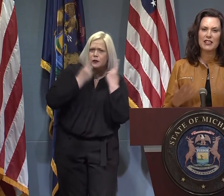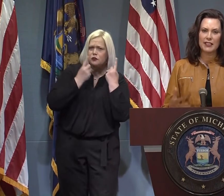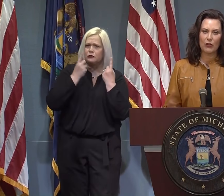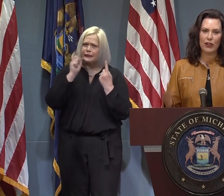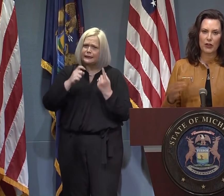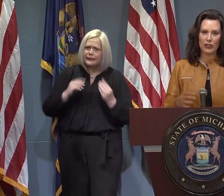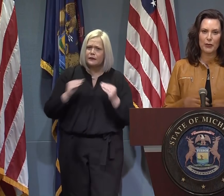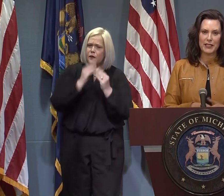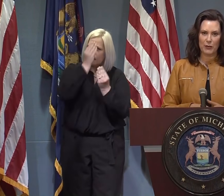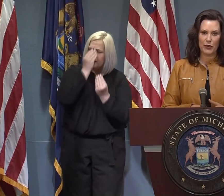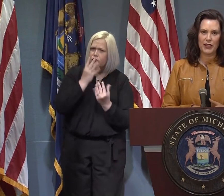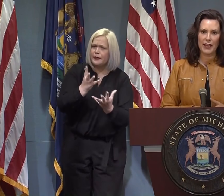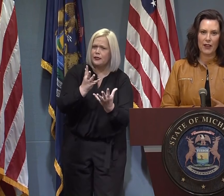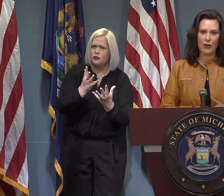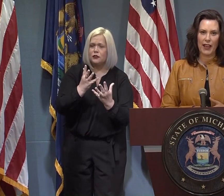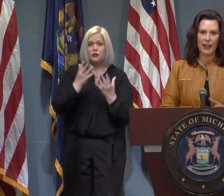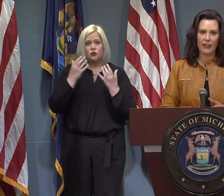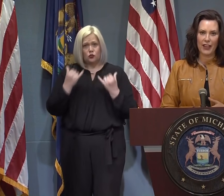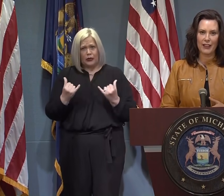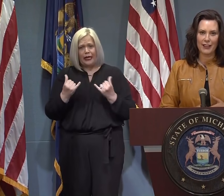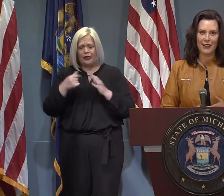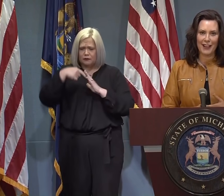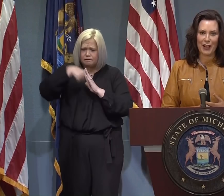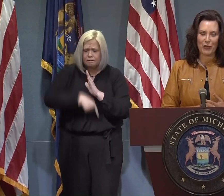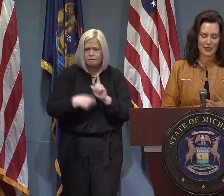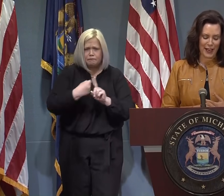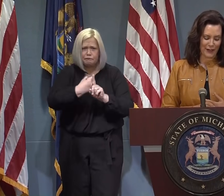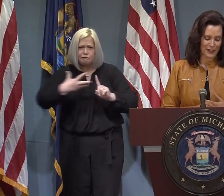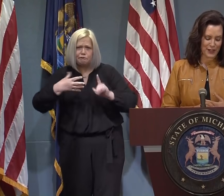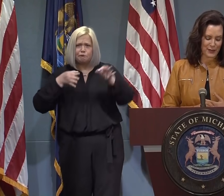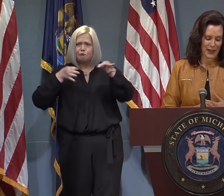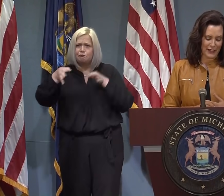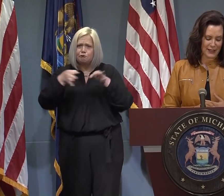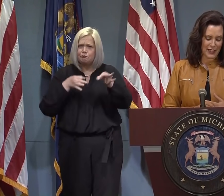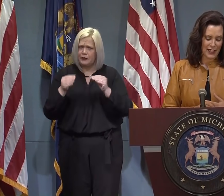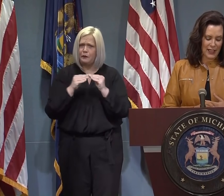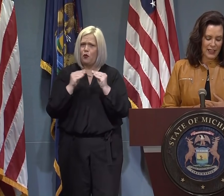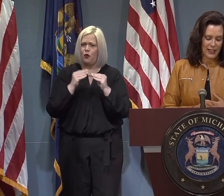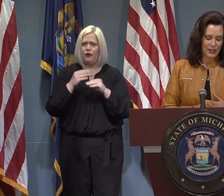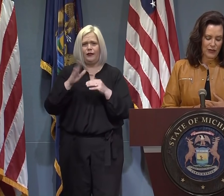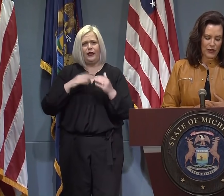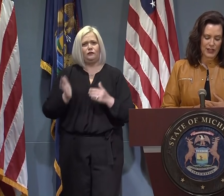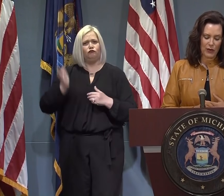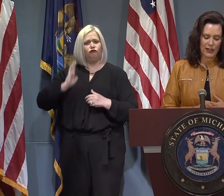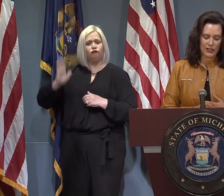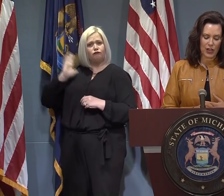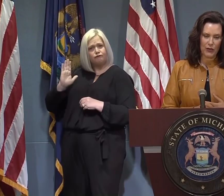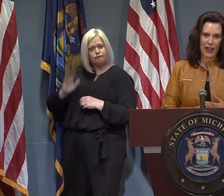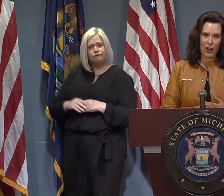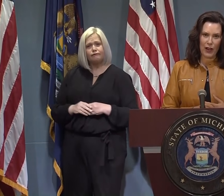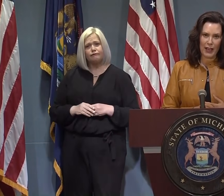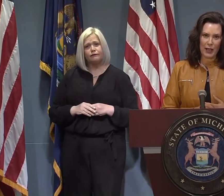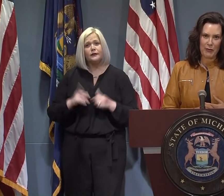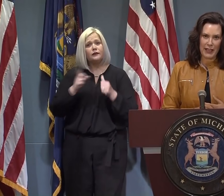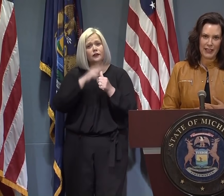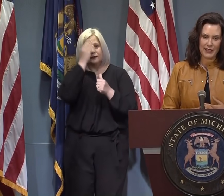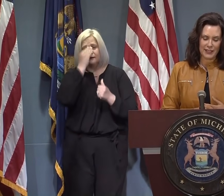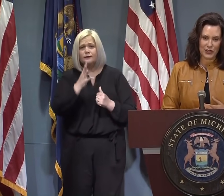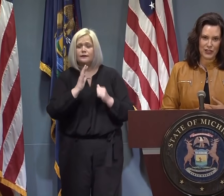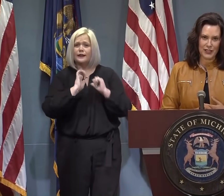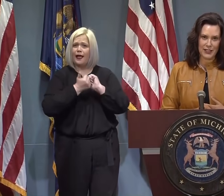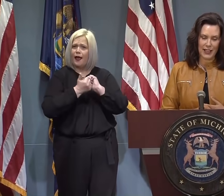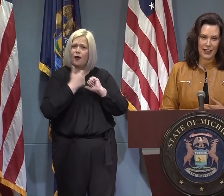some more detail. We're going to go a little bit deeper today than we have in press conferences past. So first, I wanted to start with how I am